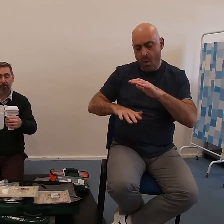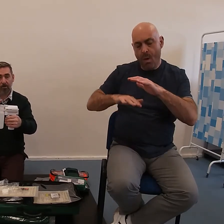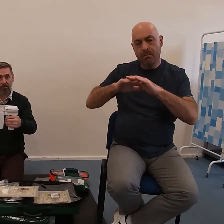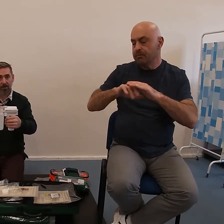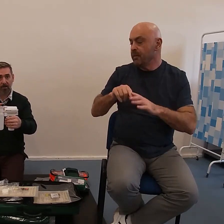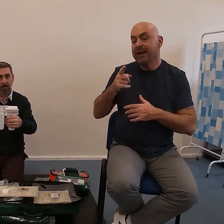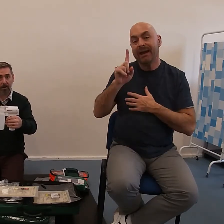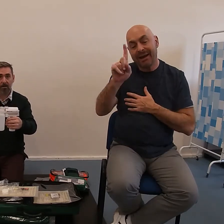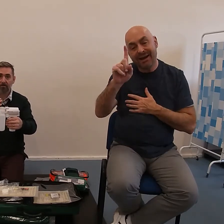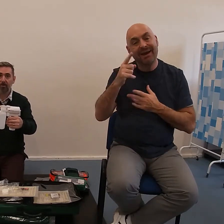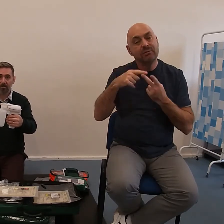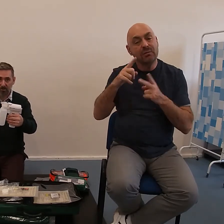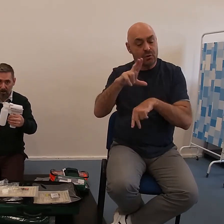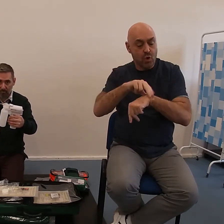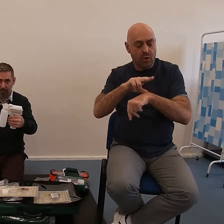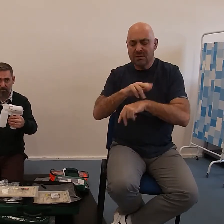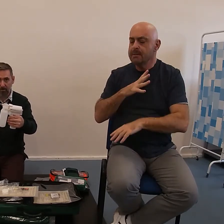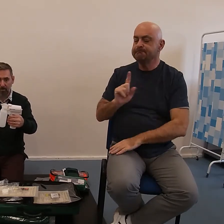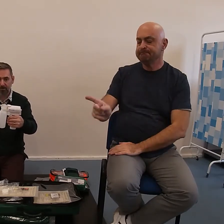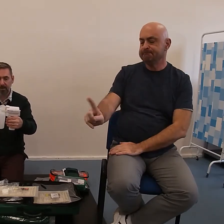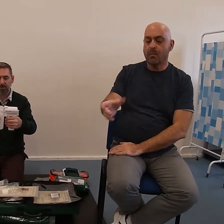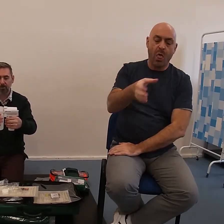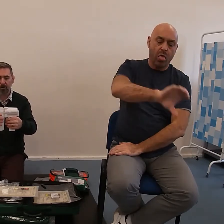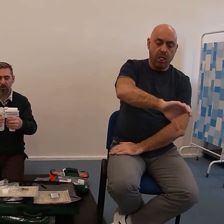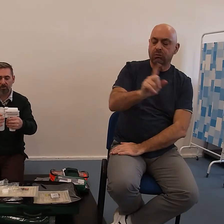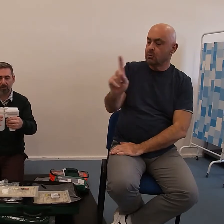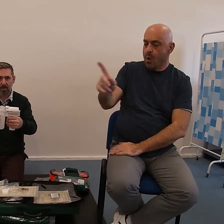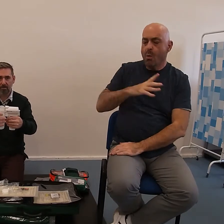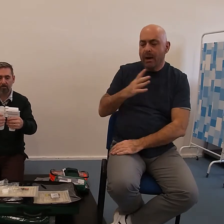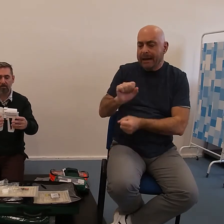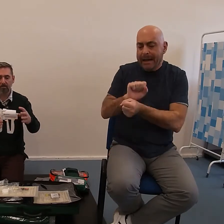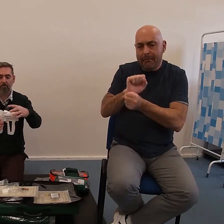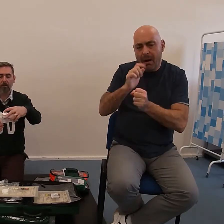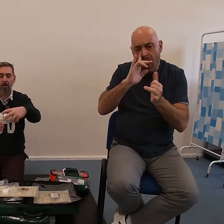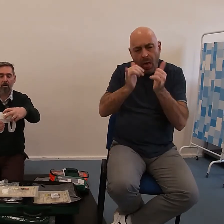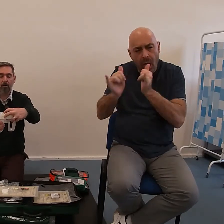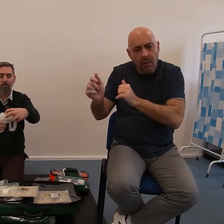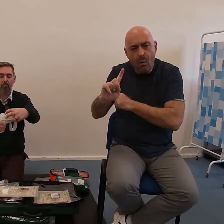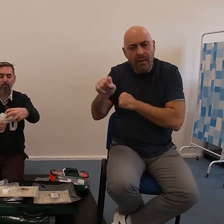And if the doctor had asked for a sample of said secretions, then